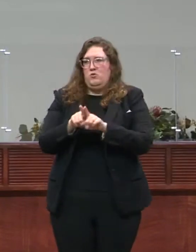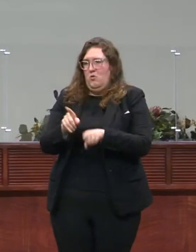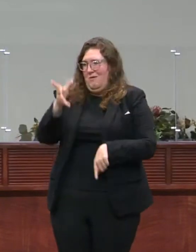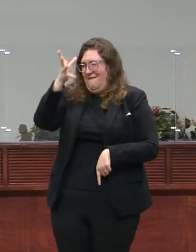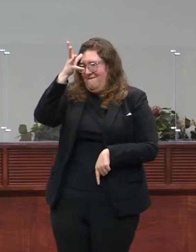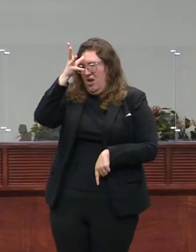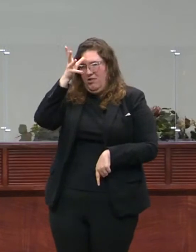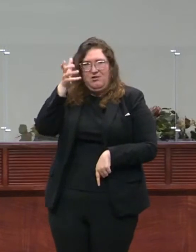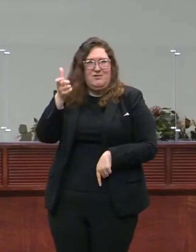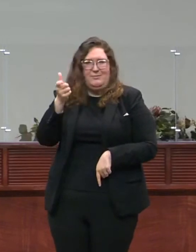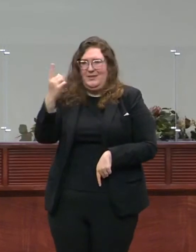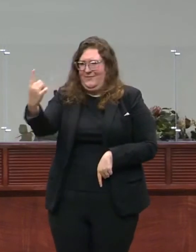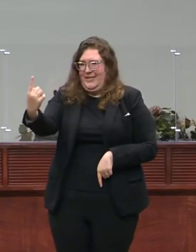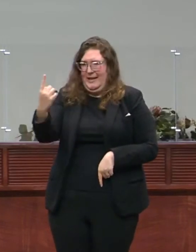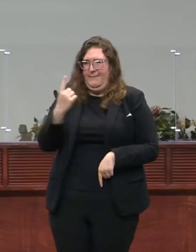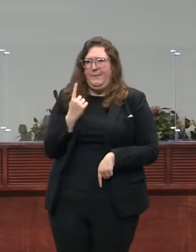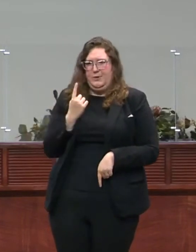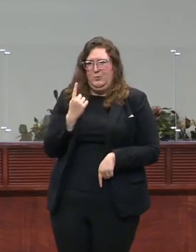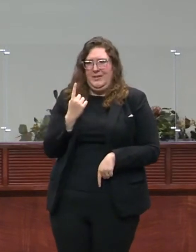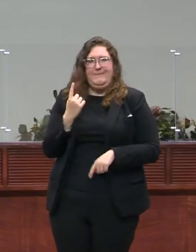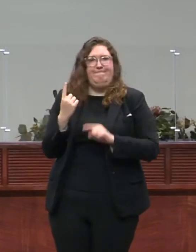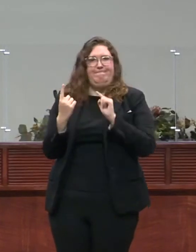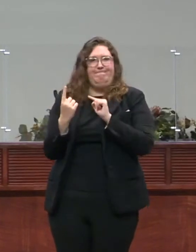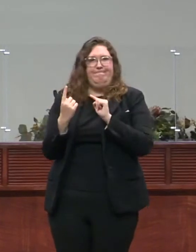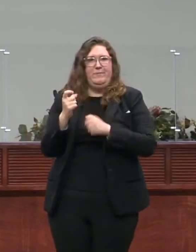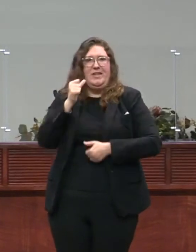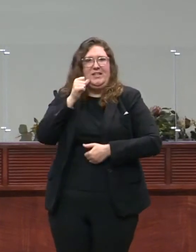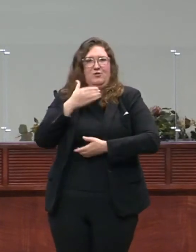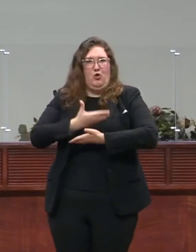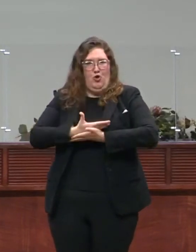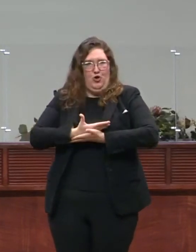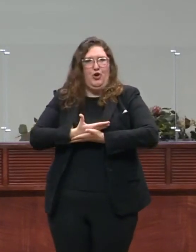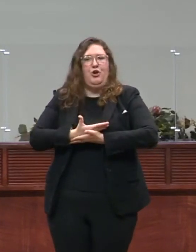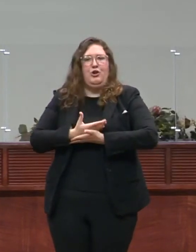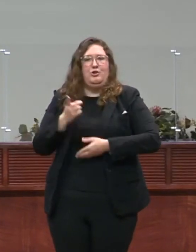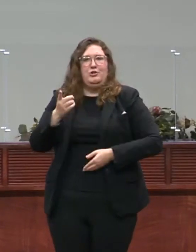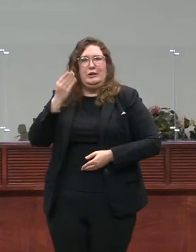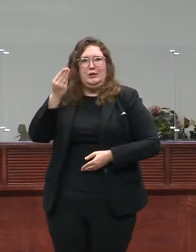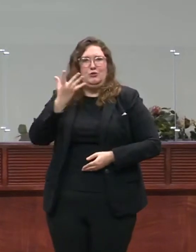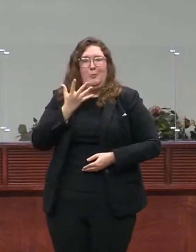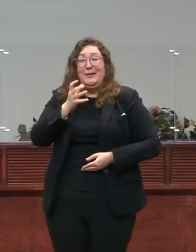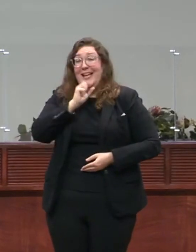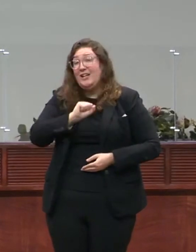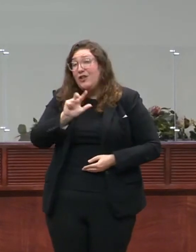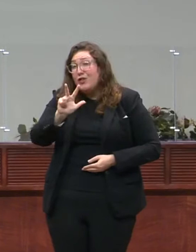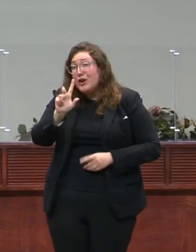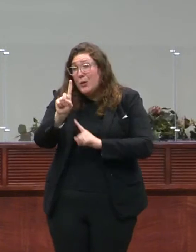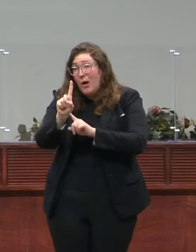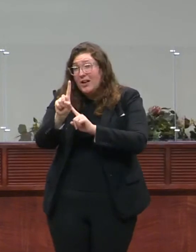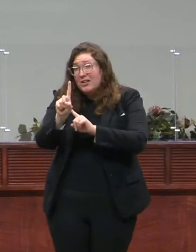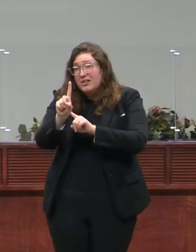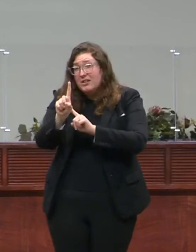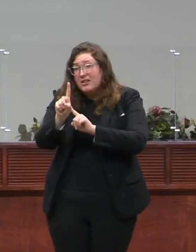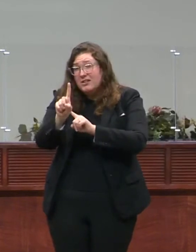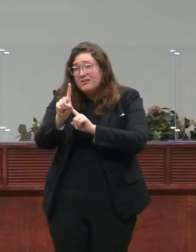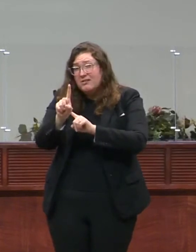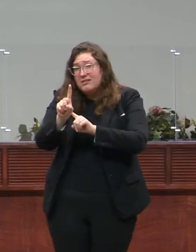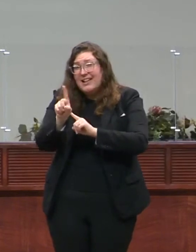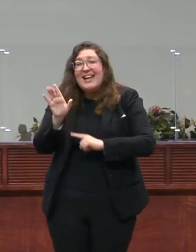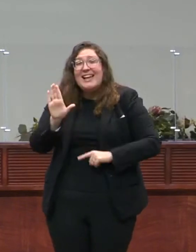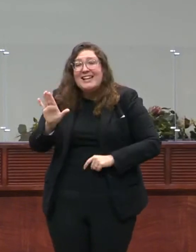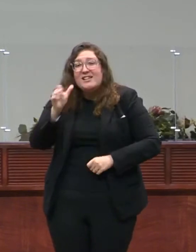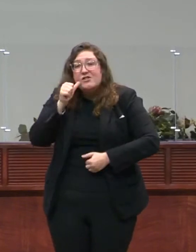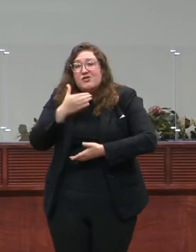and his daughter, I believe he told me she was 31 years old. She had passed